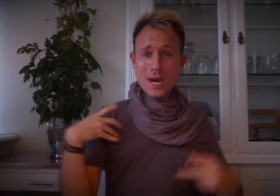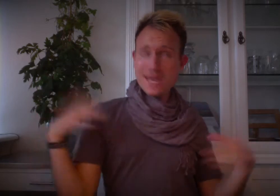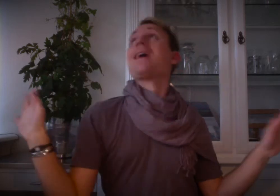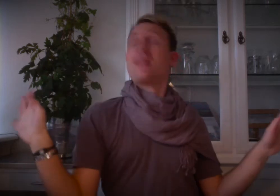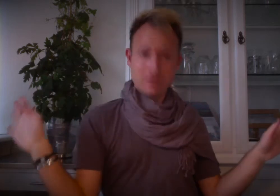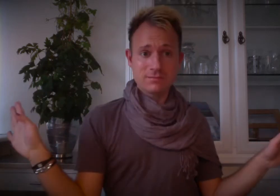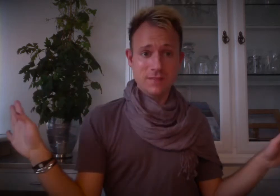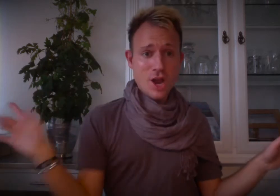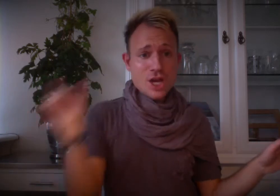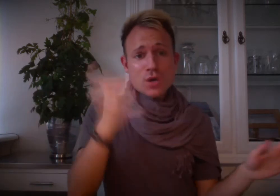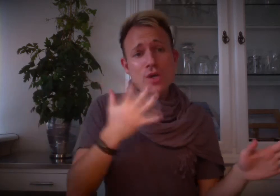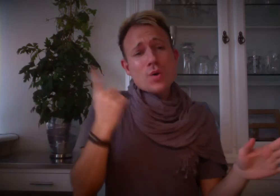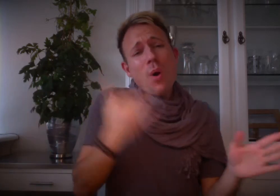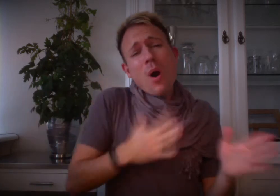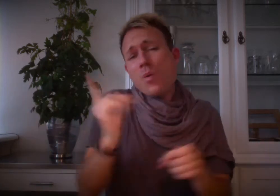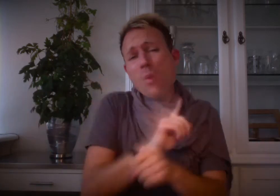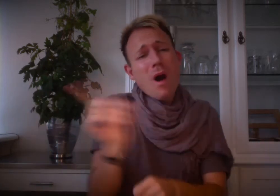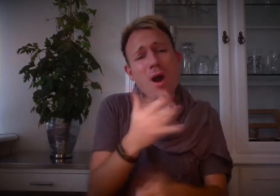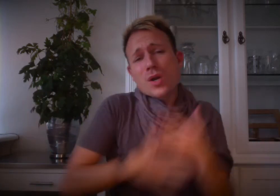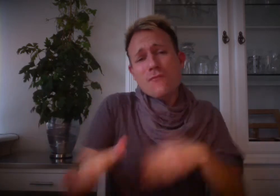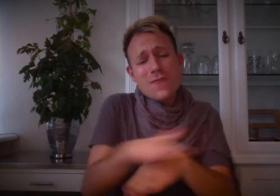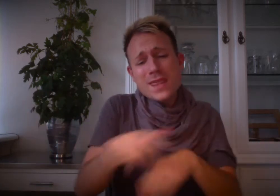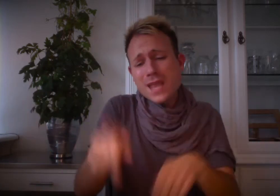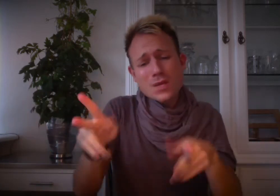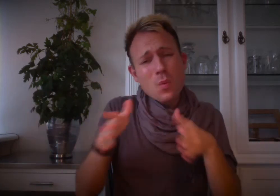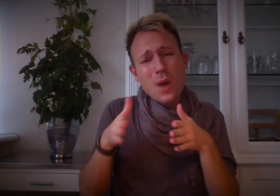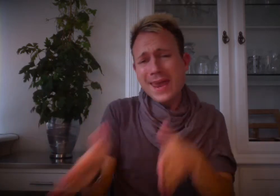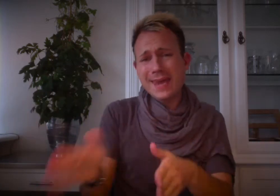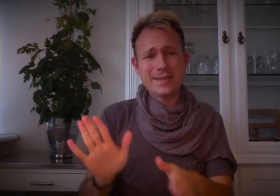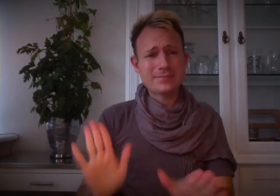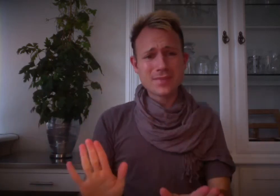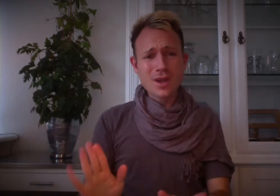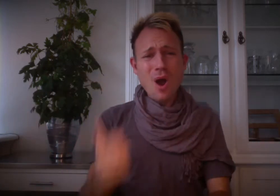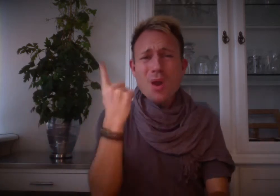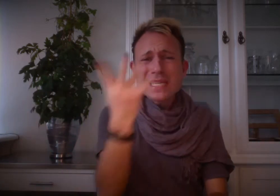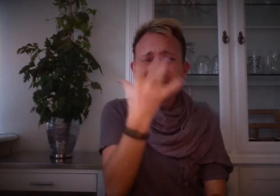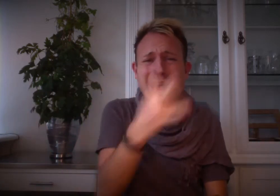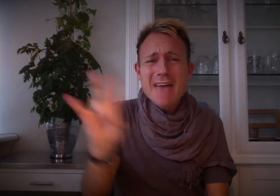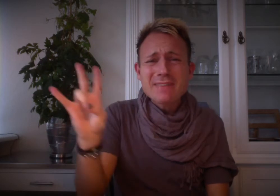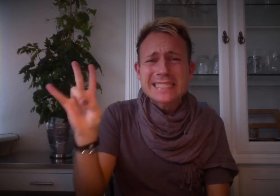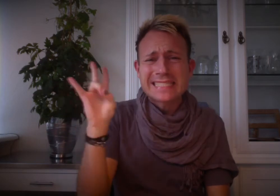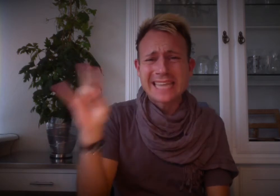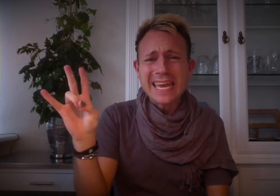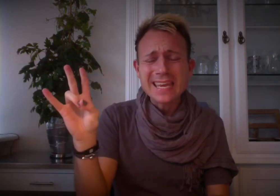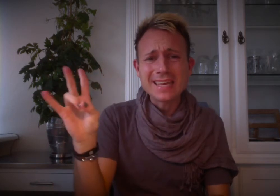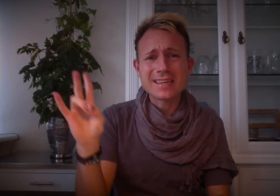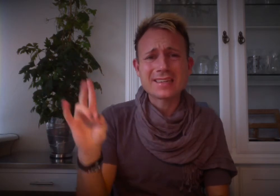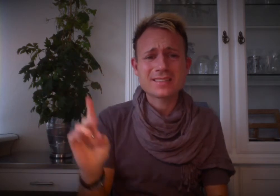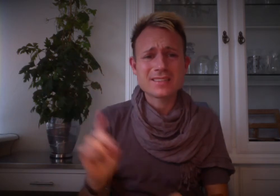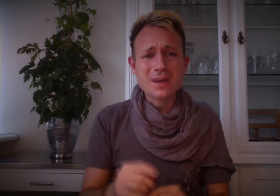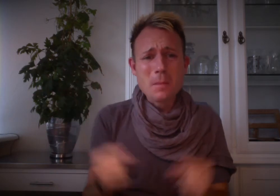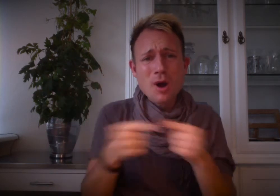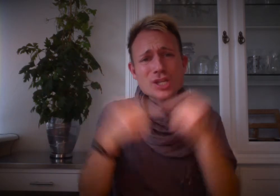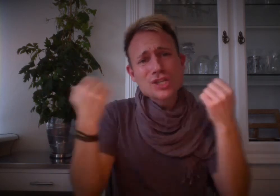She doesn't want to feel this way Only 17 Only 17